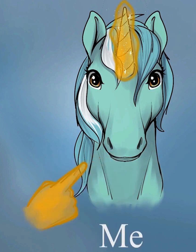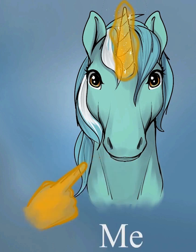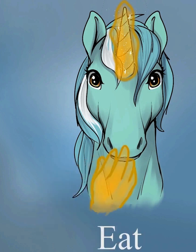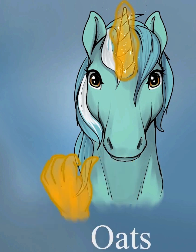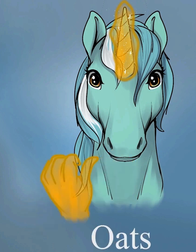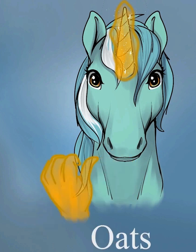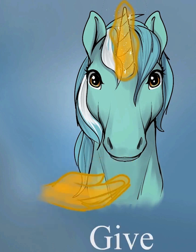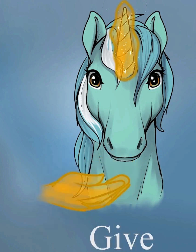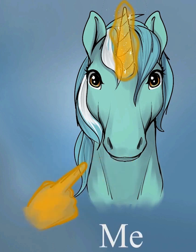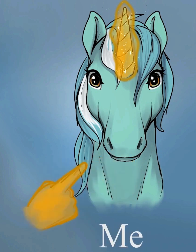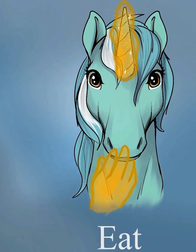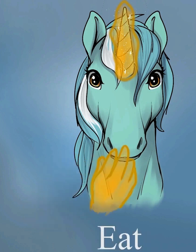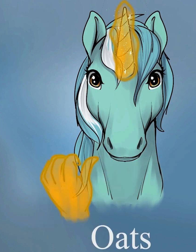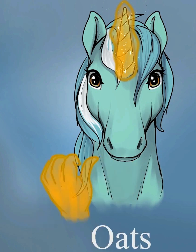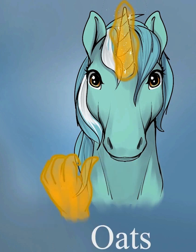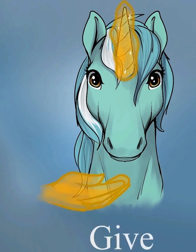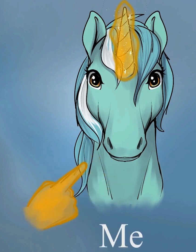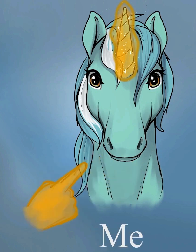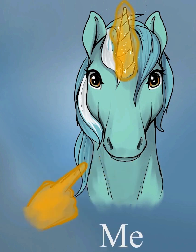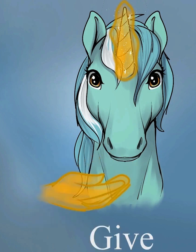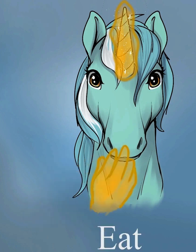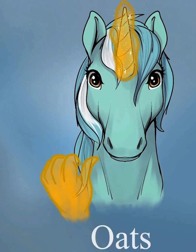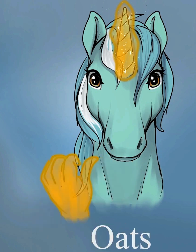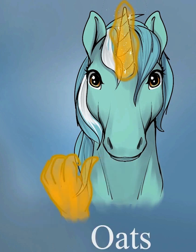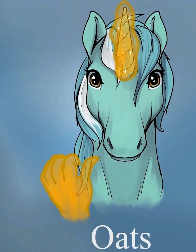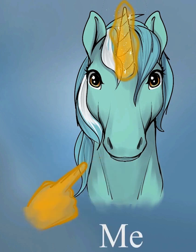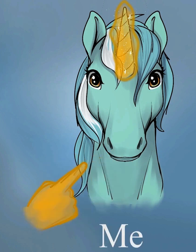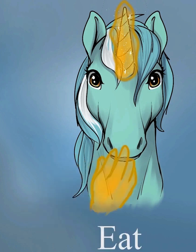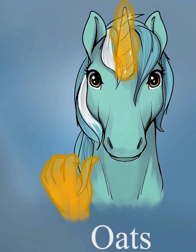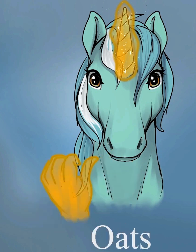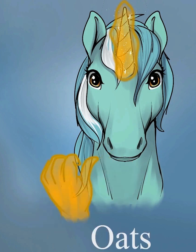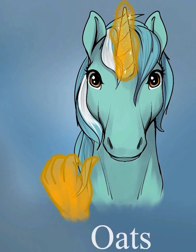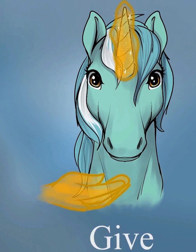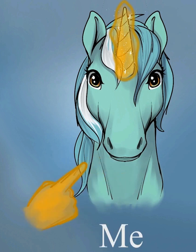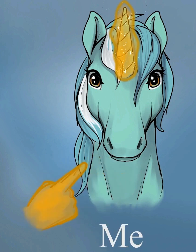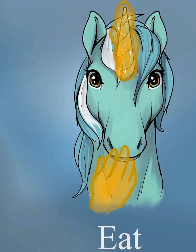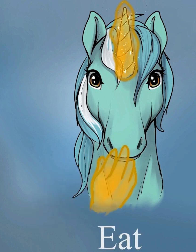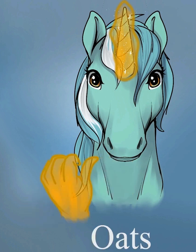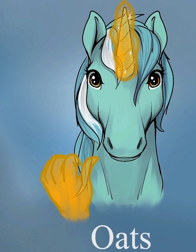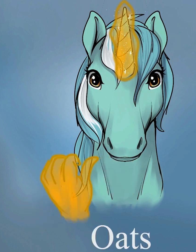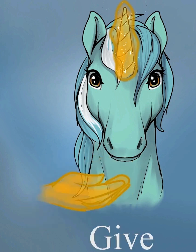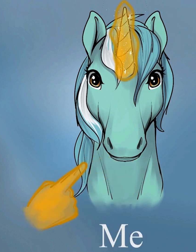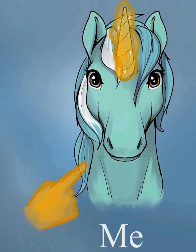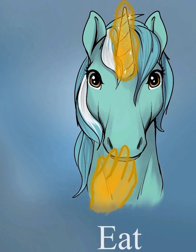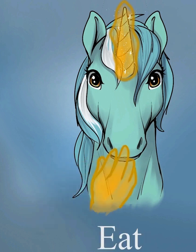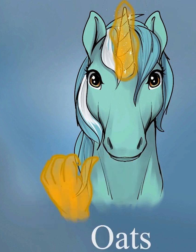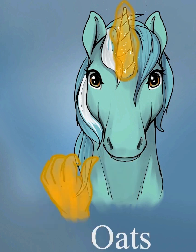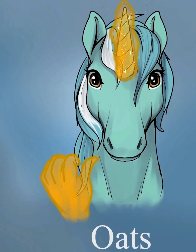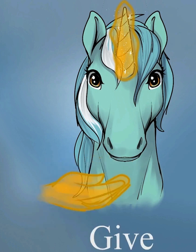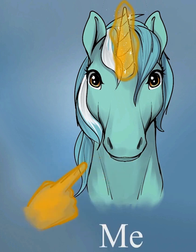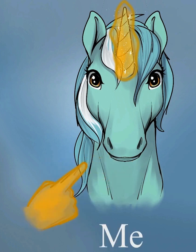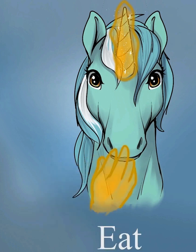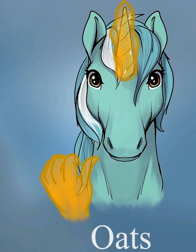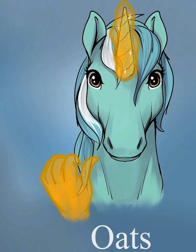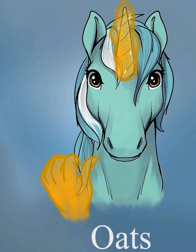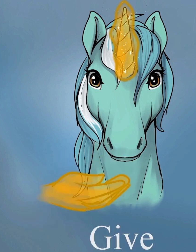me oats, give me oats, give me, give me oats, me oats, give me oats, give me oats, give me oats,